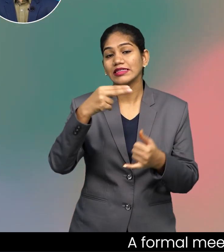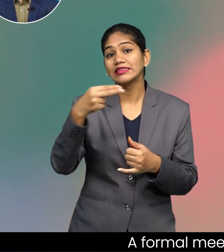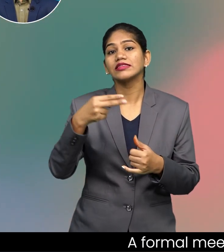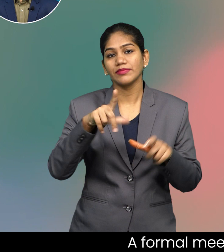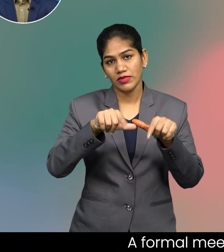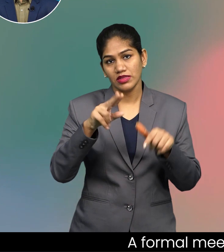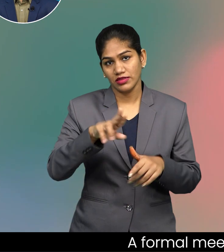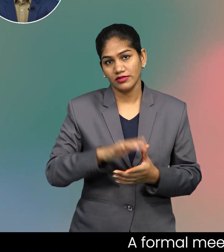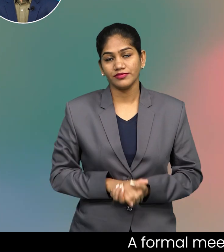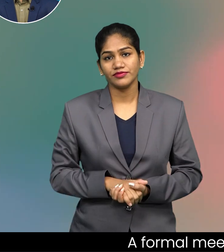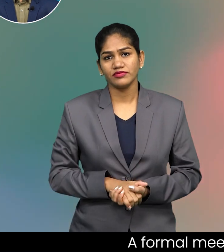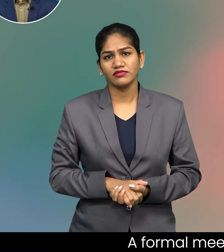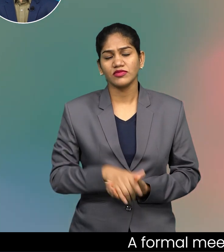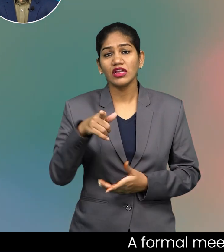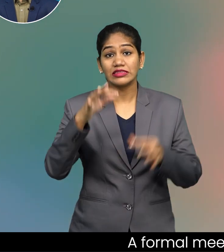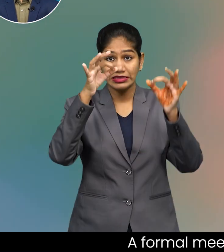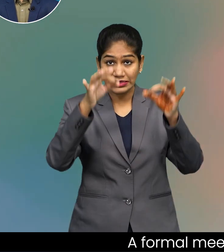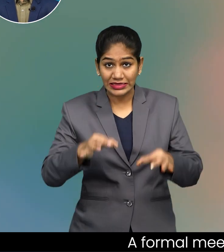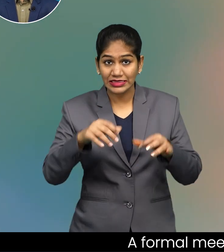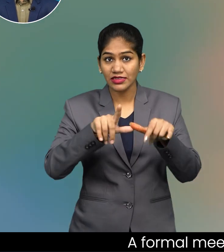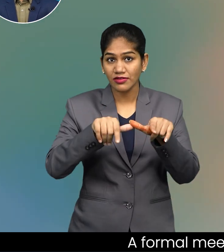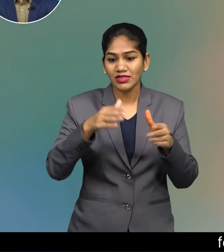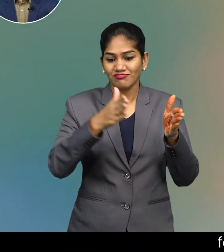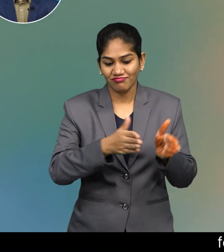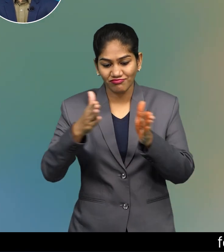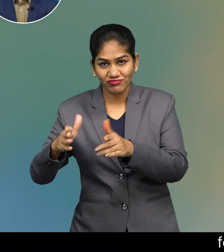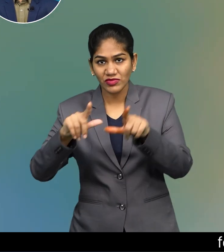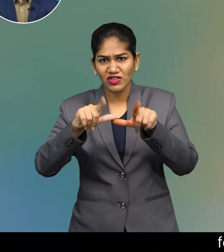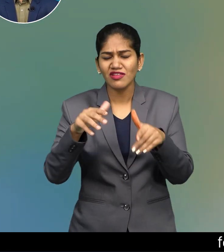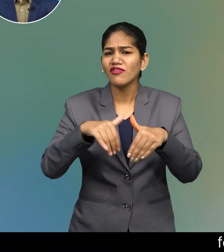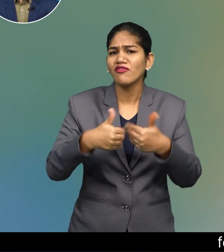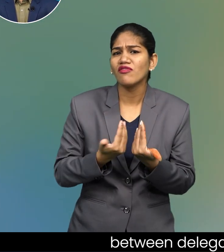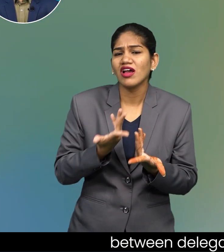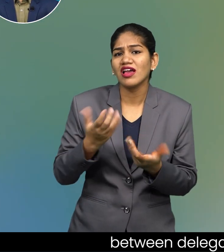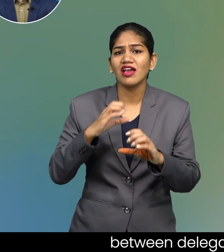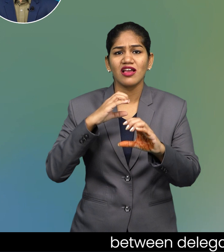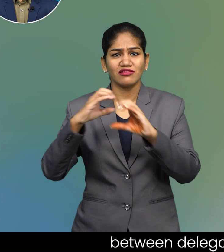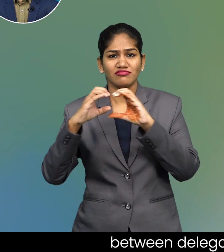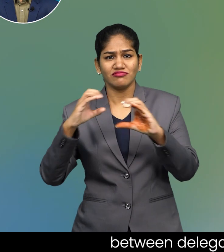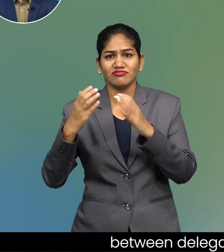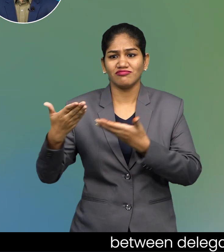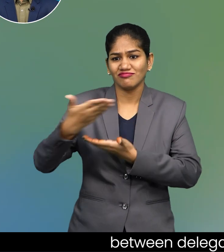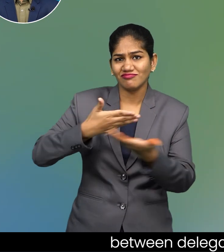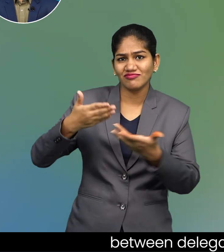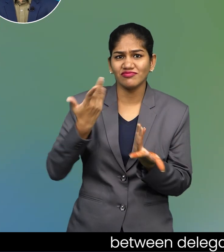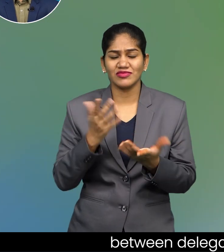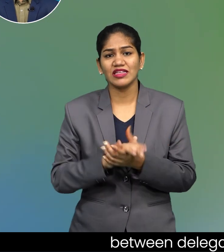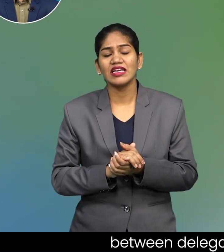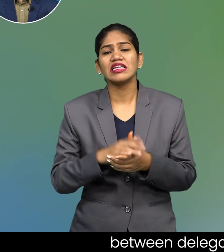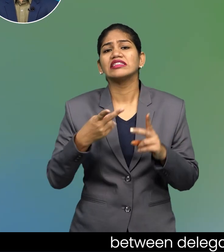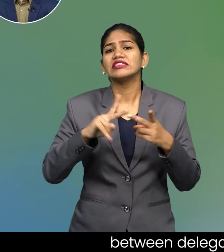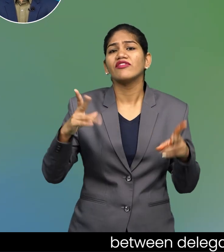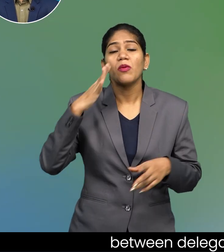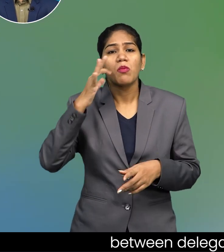a formal meeting or series of meetings for discussion between delegates or